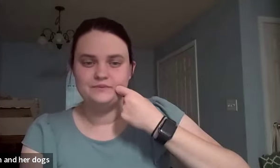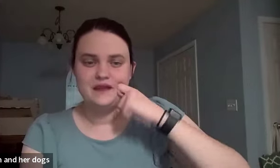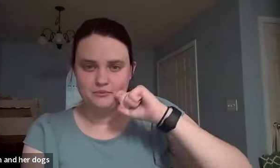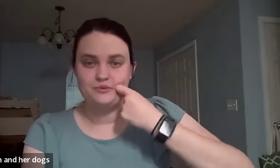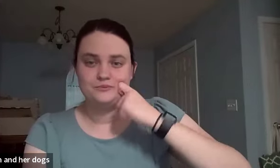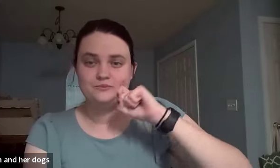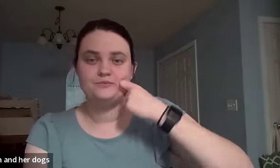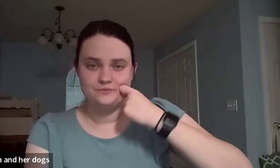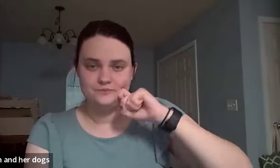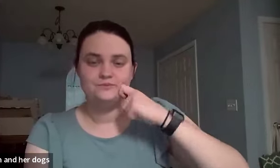Apple.